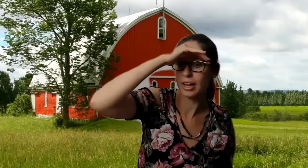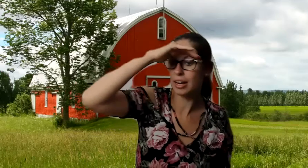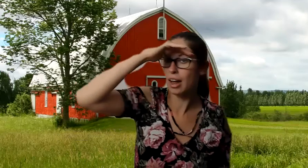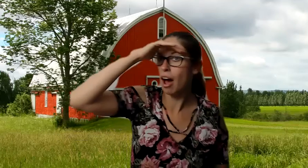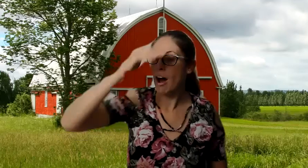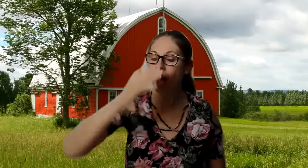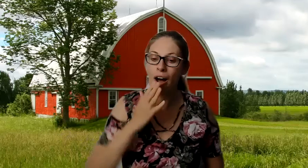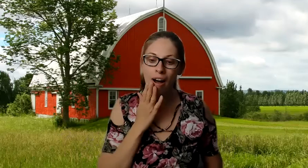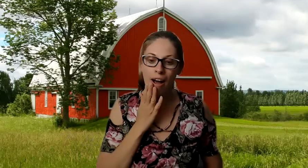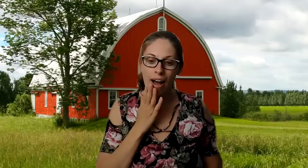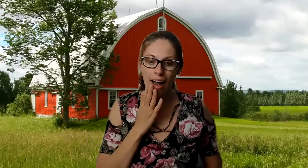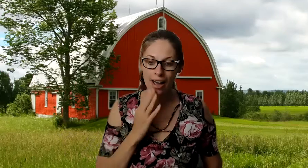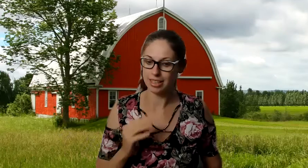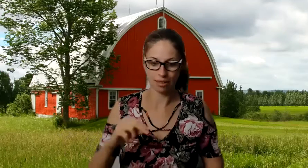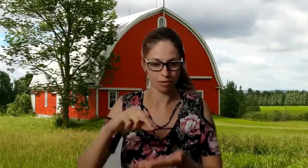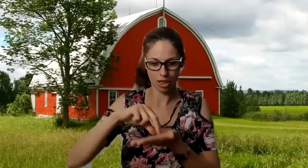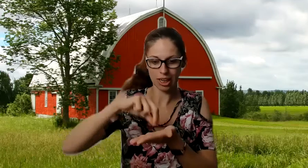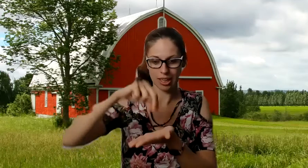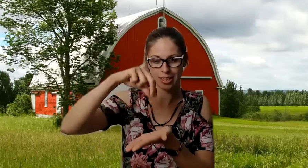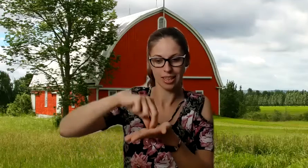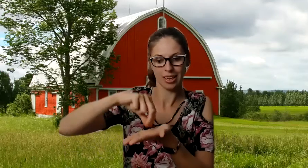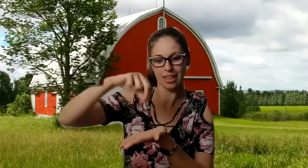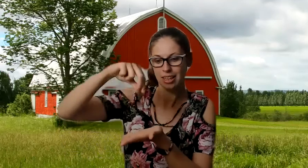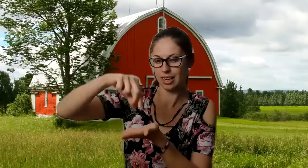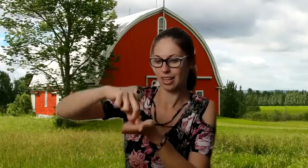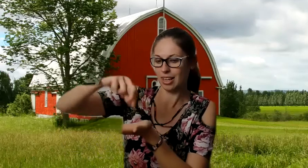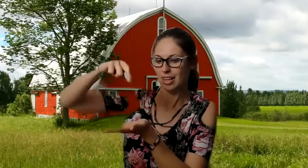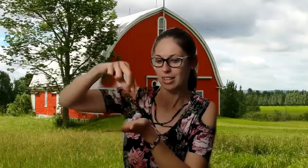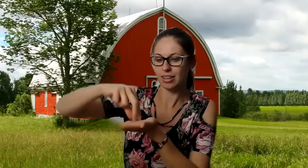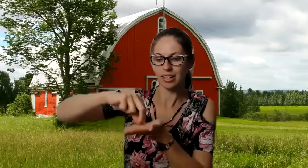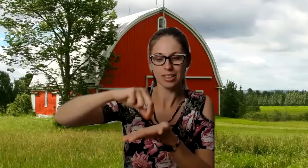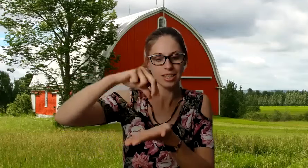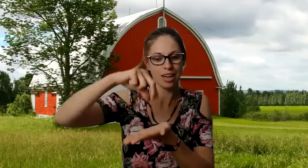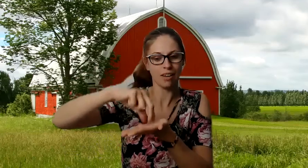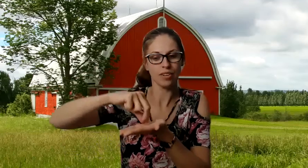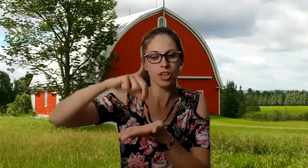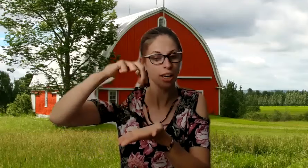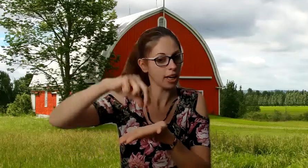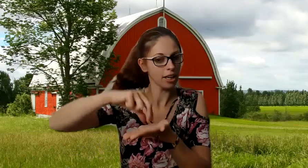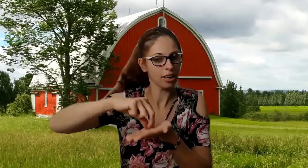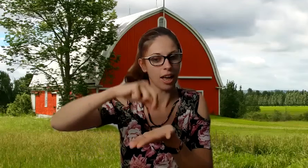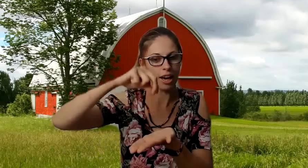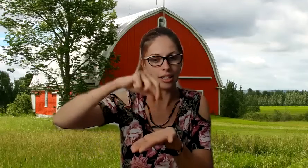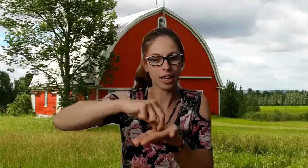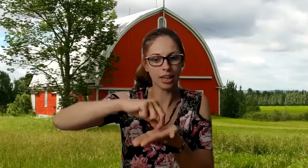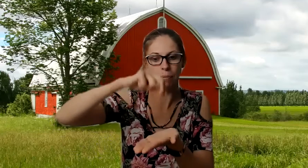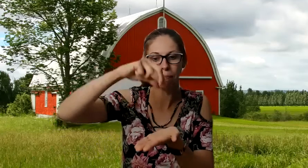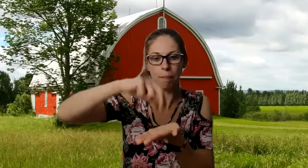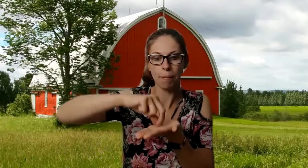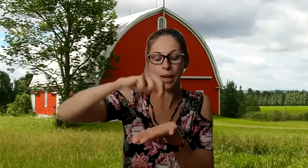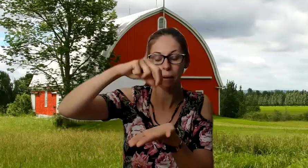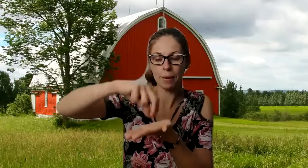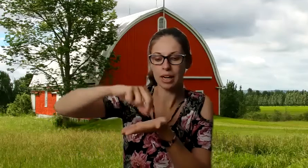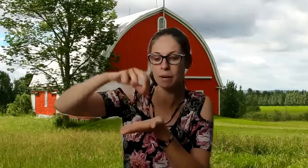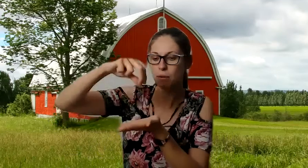going. I see some chickens. So this is a sign for chicken, and it's like you're picking up